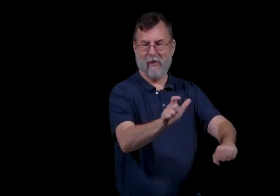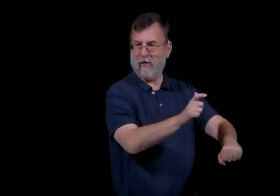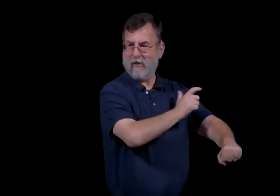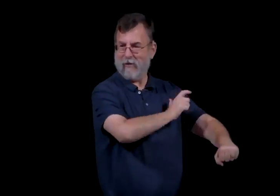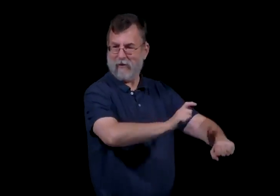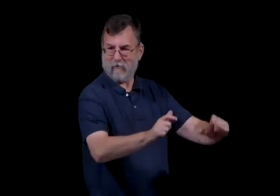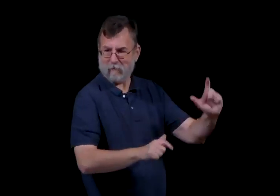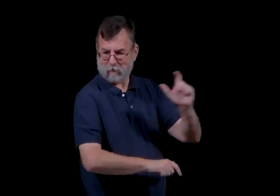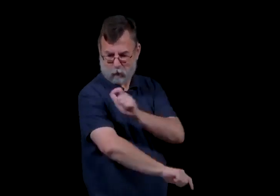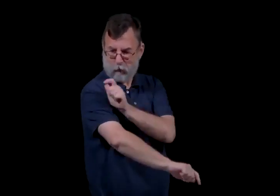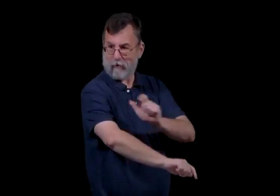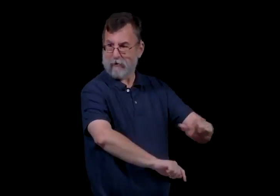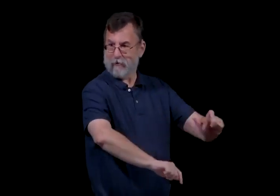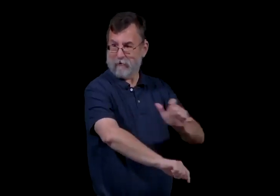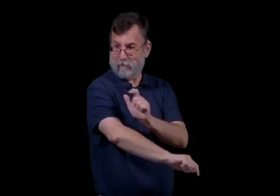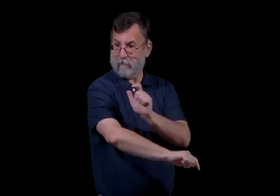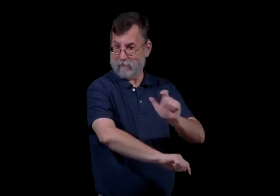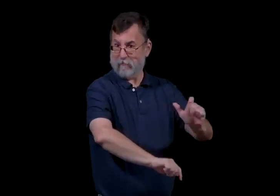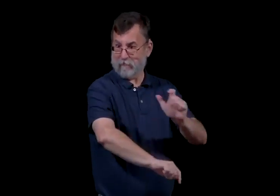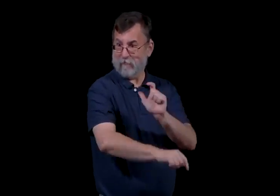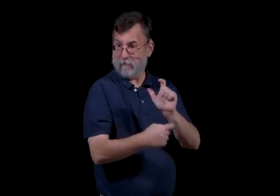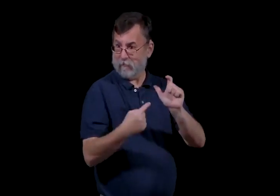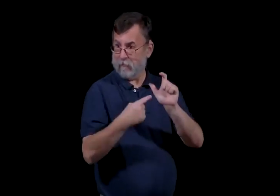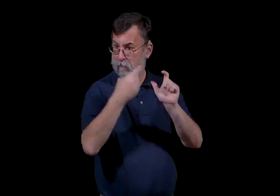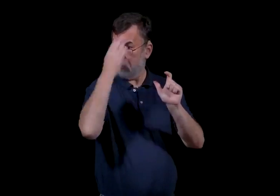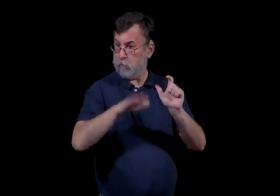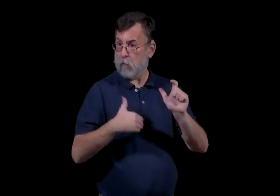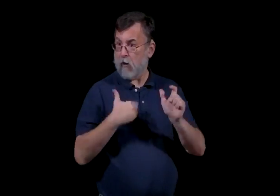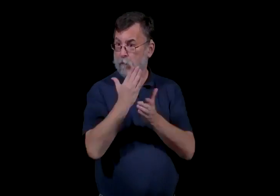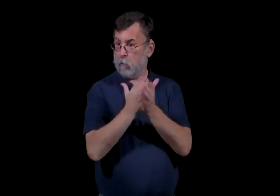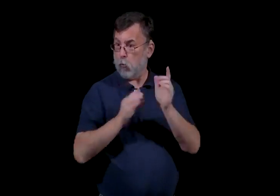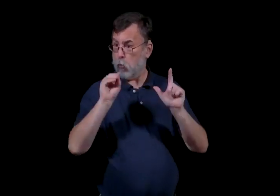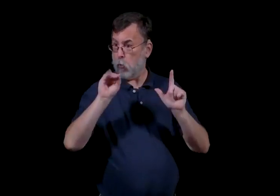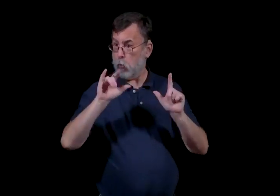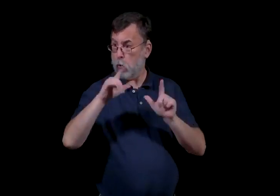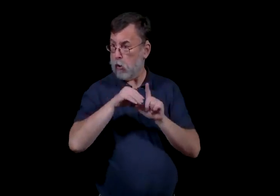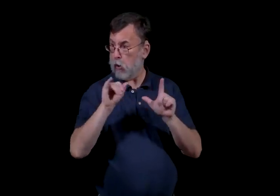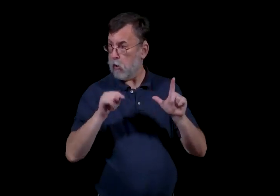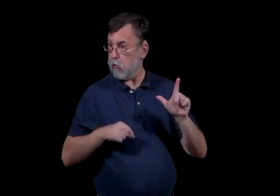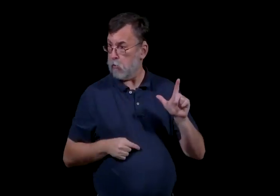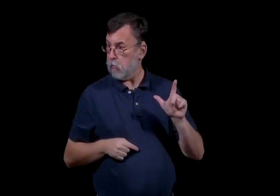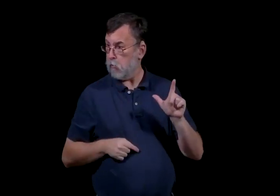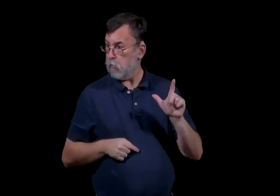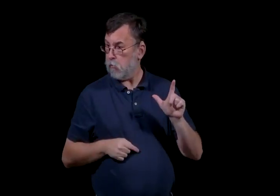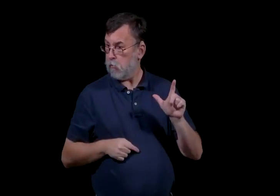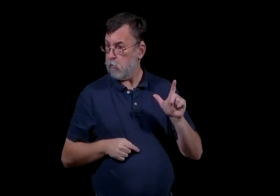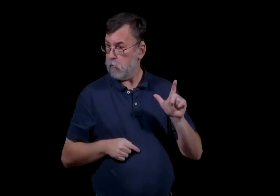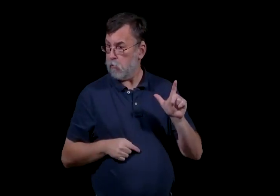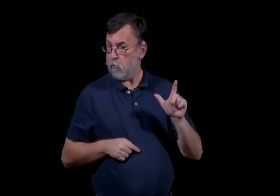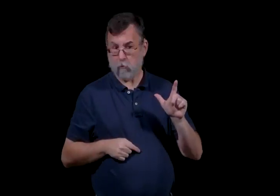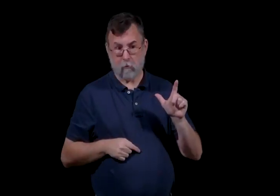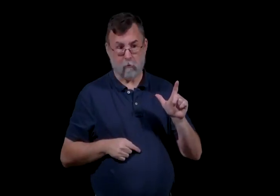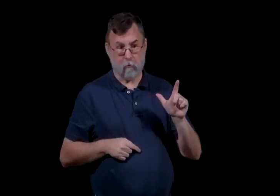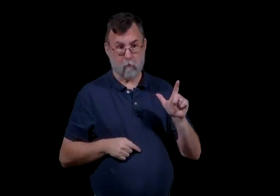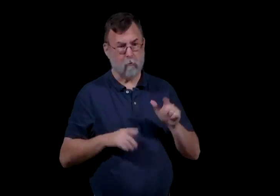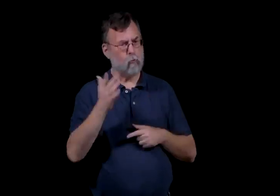spray ourselves with a repellent. And you know that there's oil in that repellent? Did you know